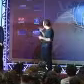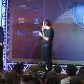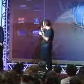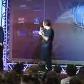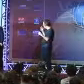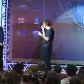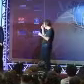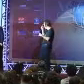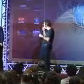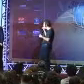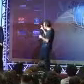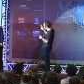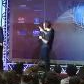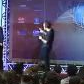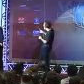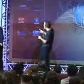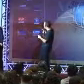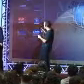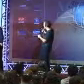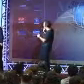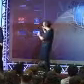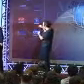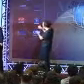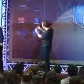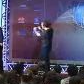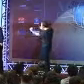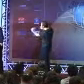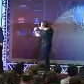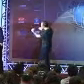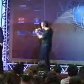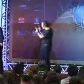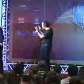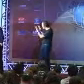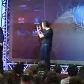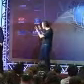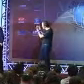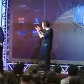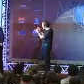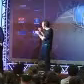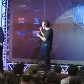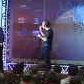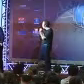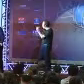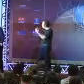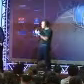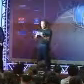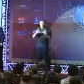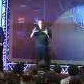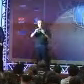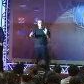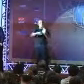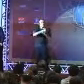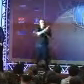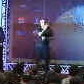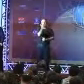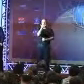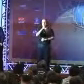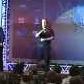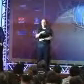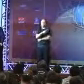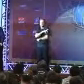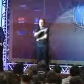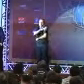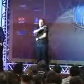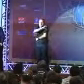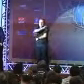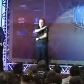The GNU Linux program of Extremadura, Spain, has over 500,000